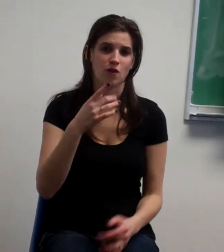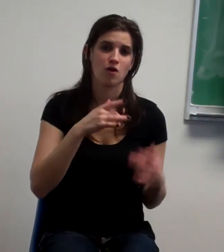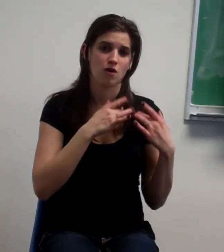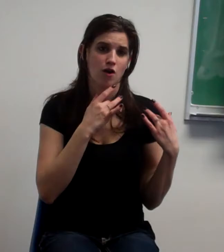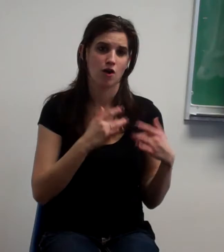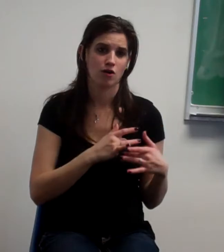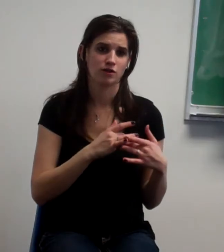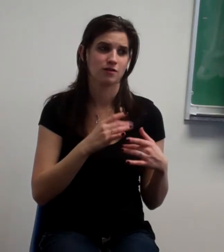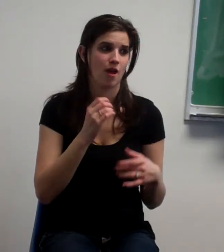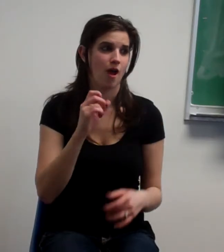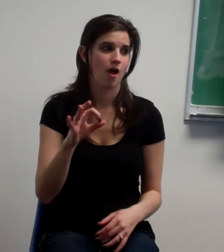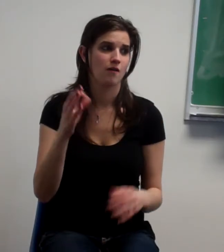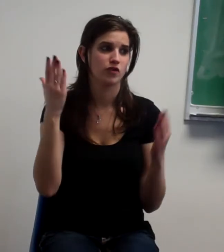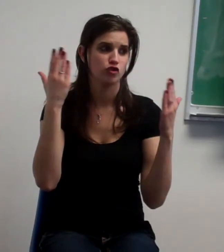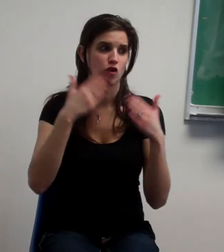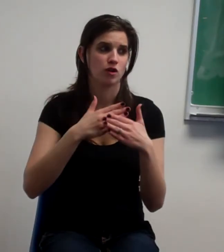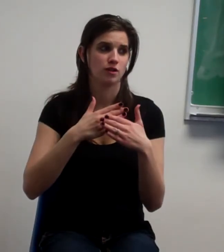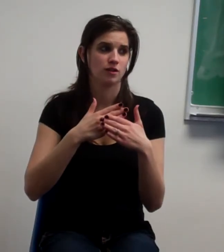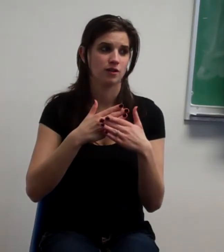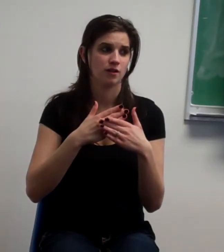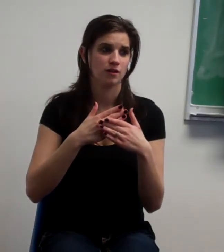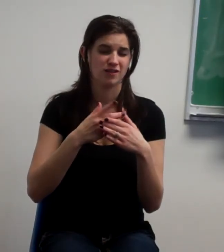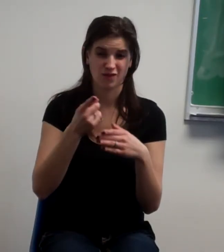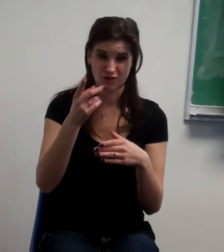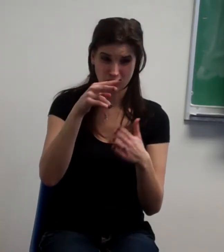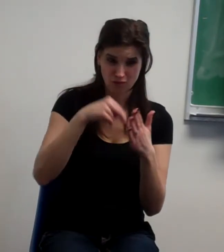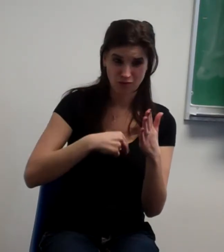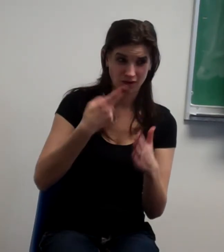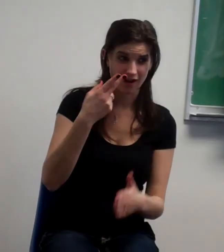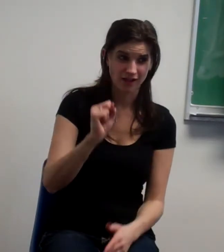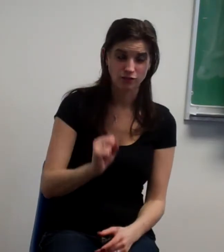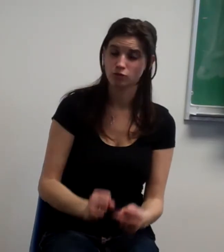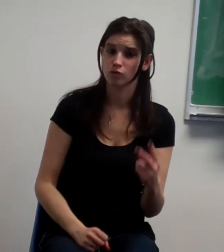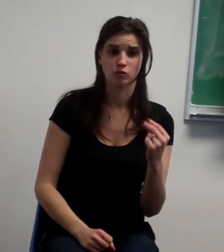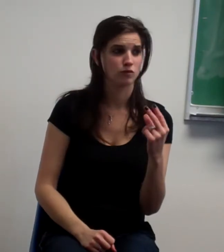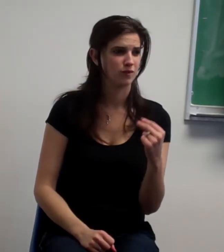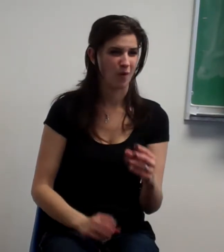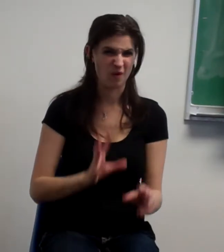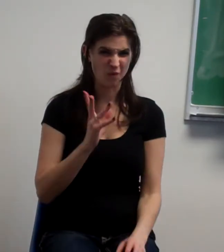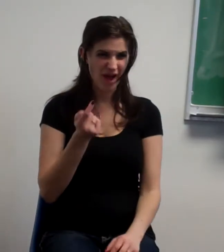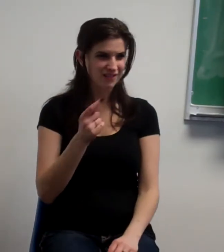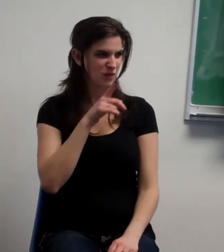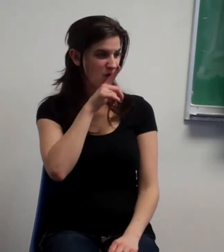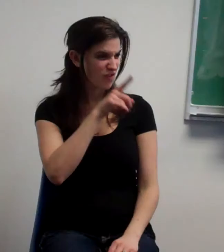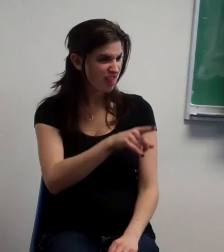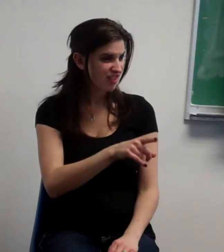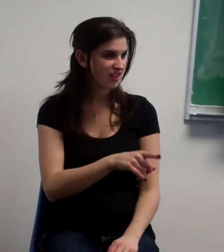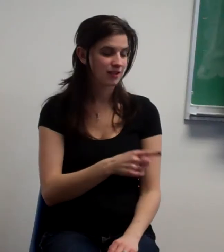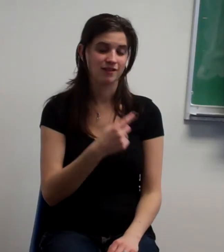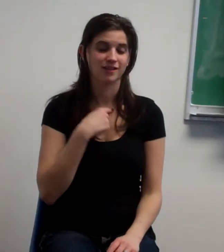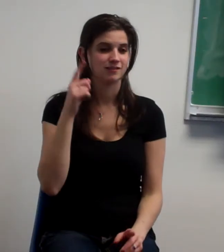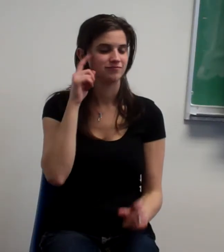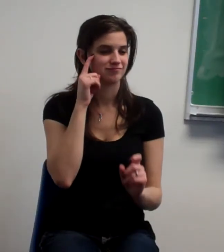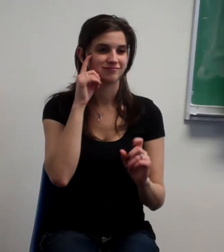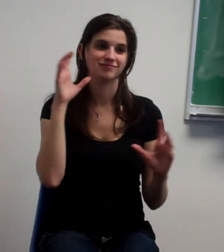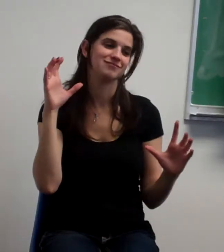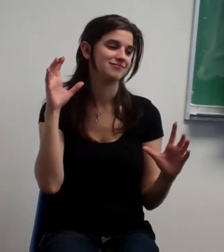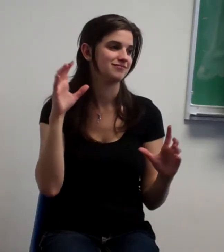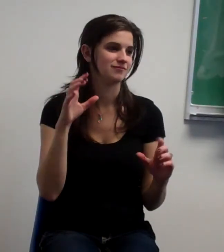school? What? Really? That's just a shock.